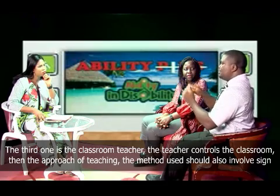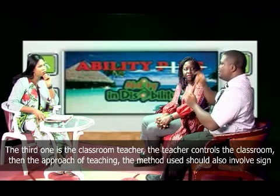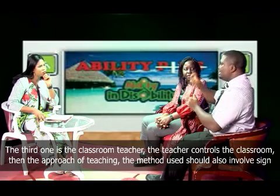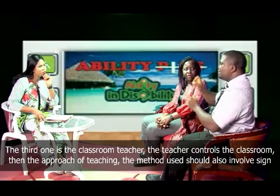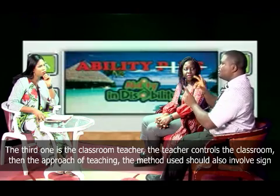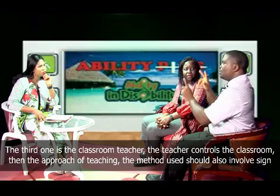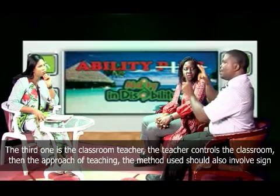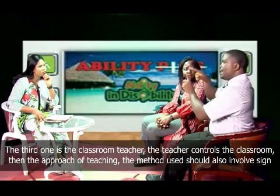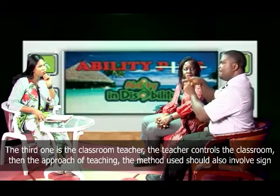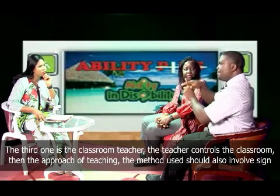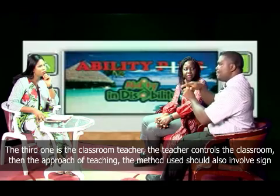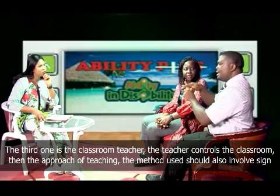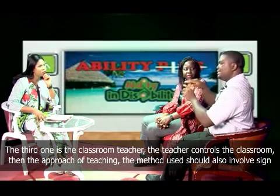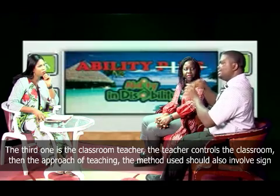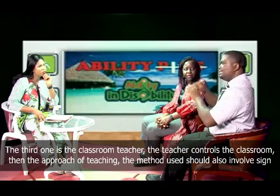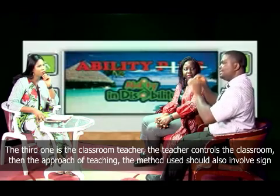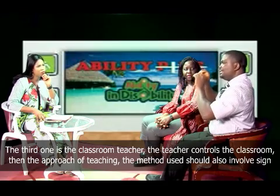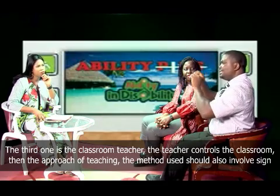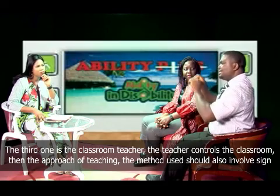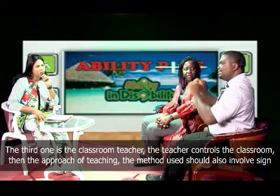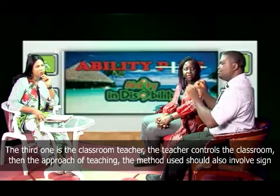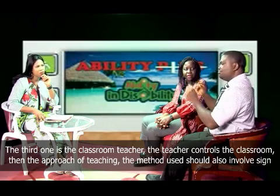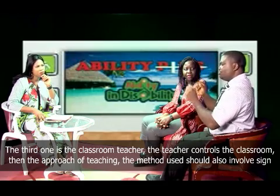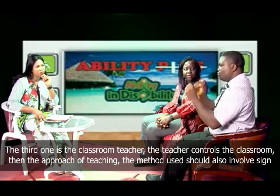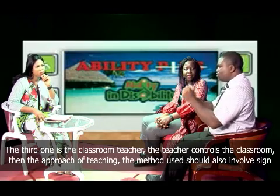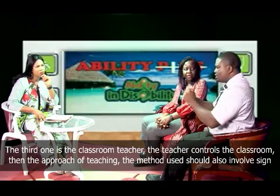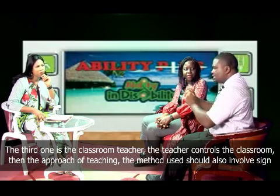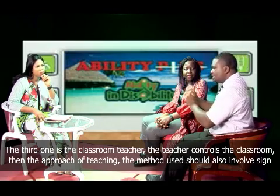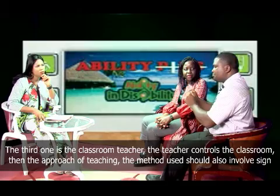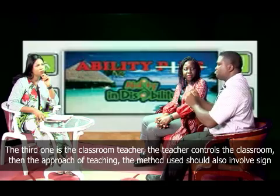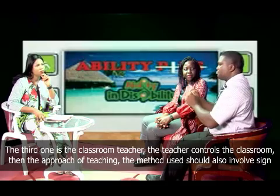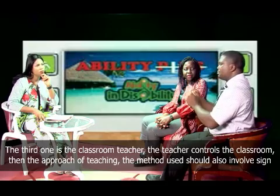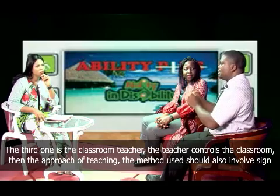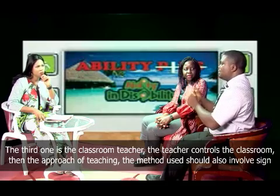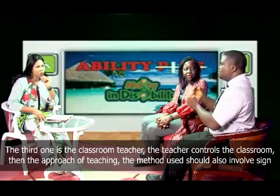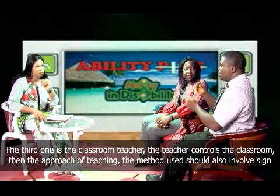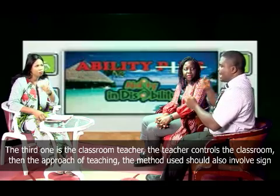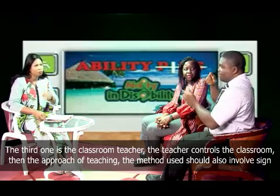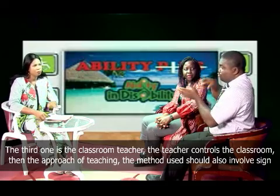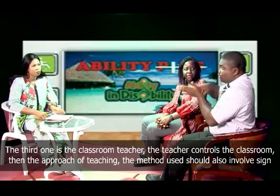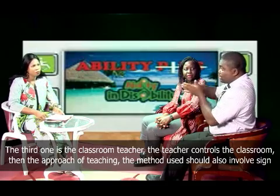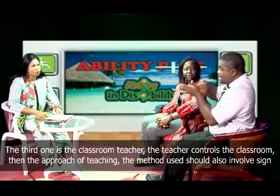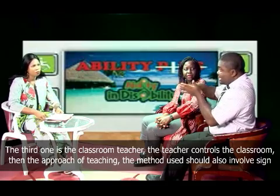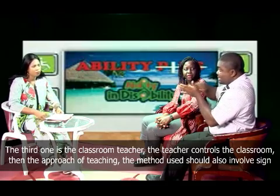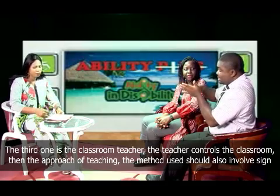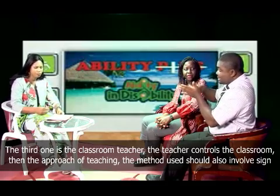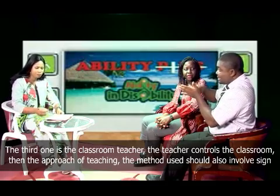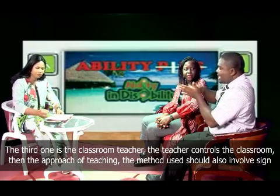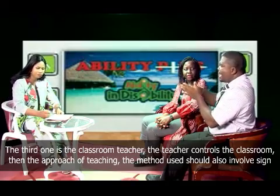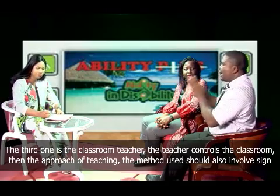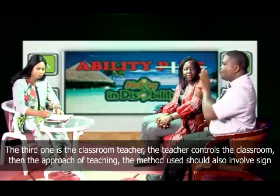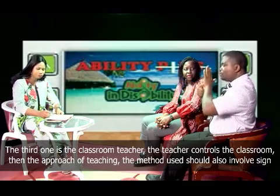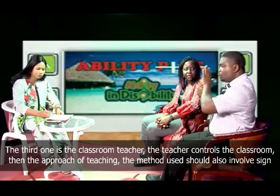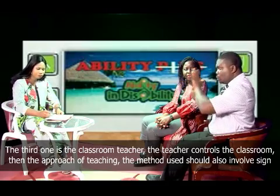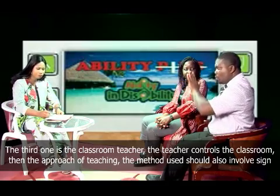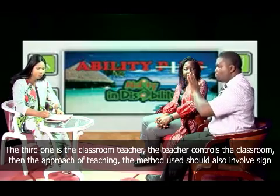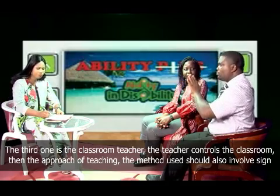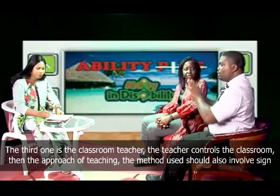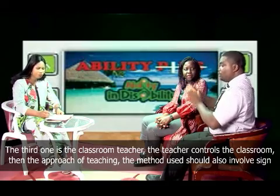Then the approach of teaching, the method at which the teacher implements the teaching activities should